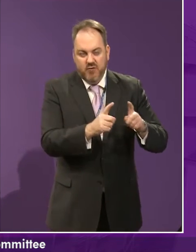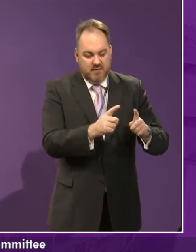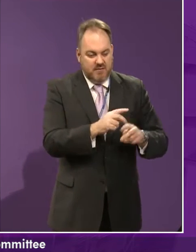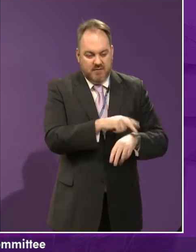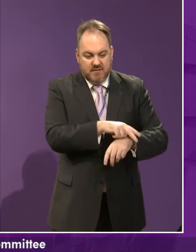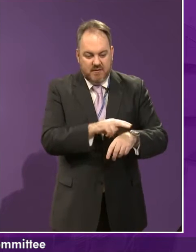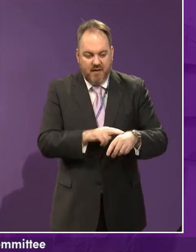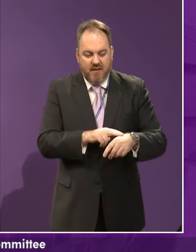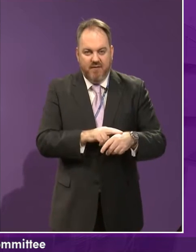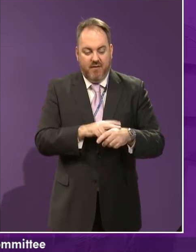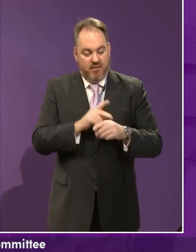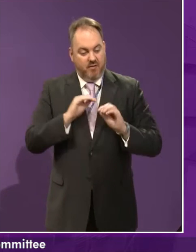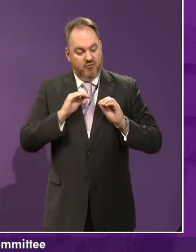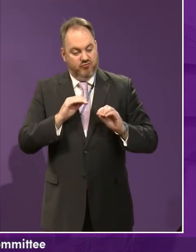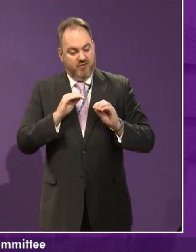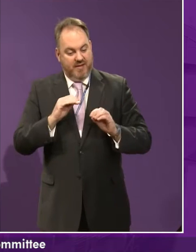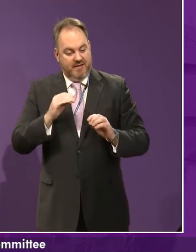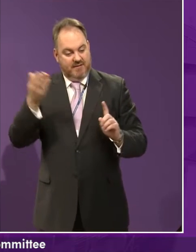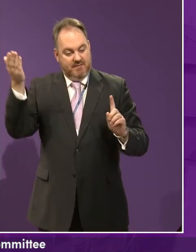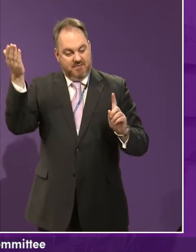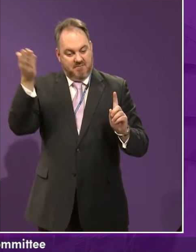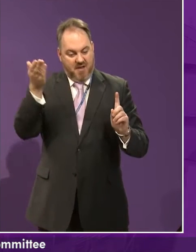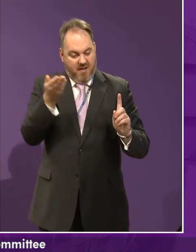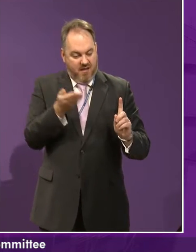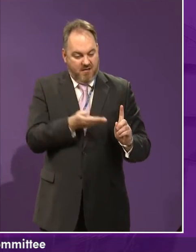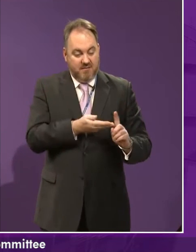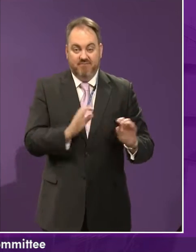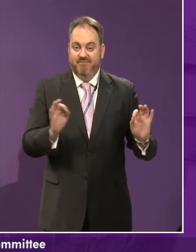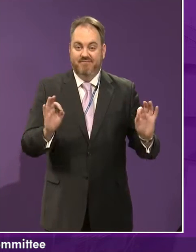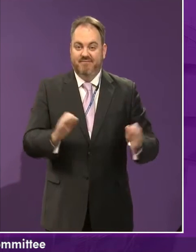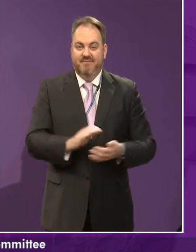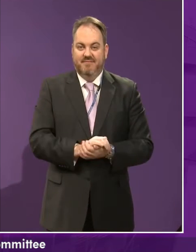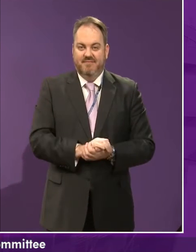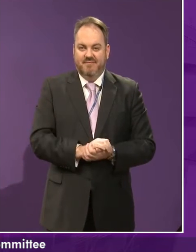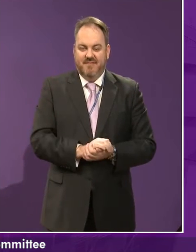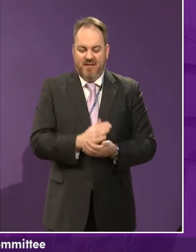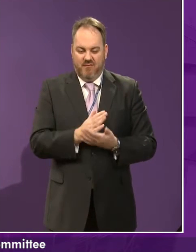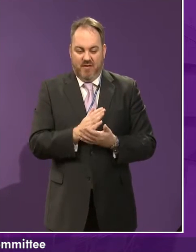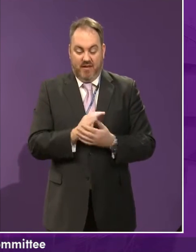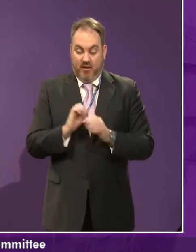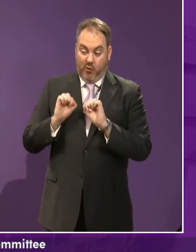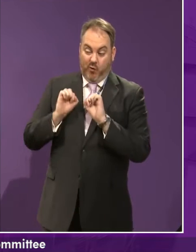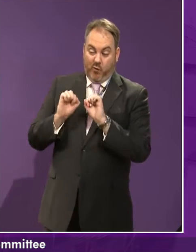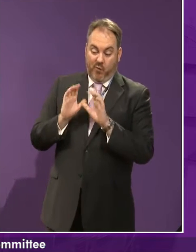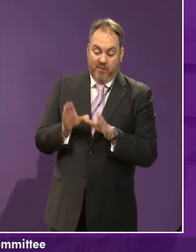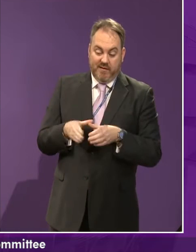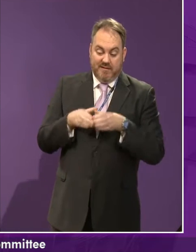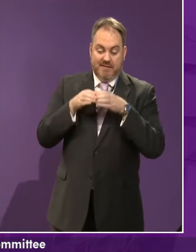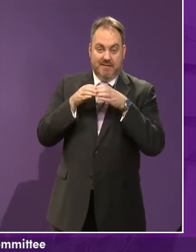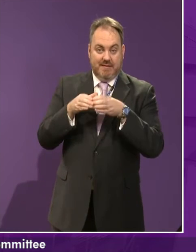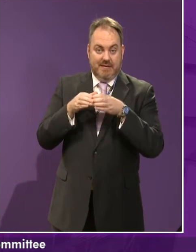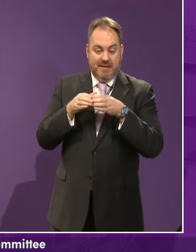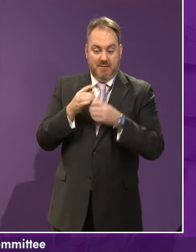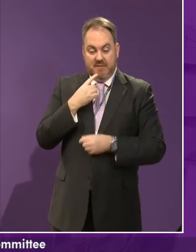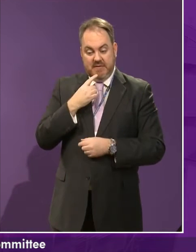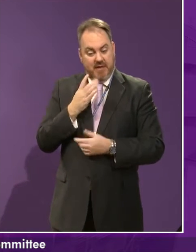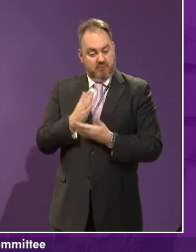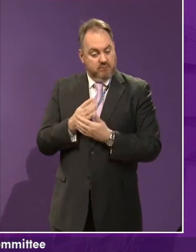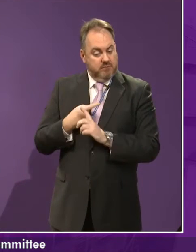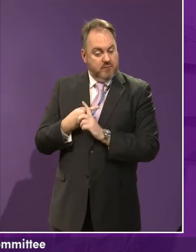there. And there's something missing, I think, between your department and, if I can say, the